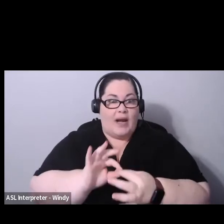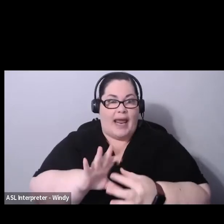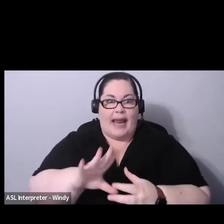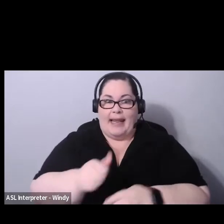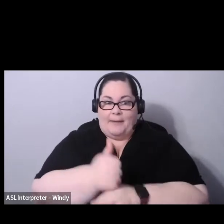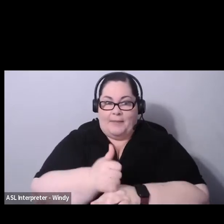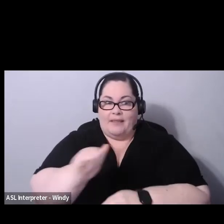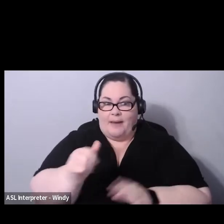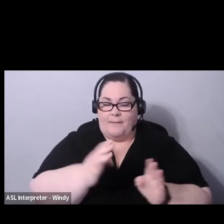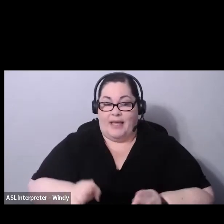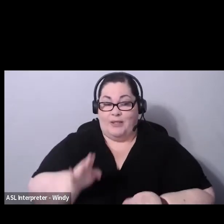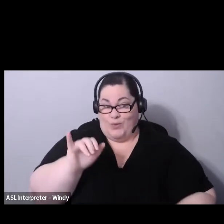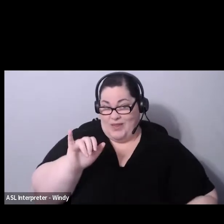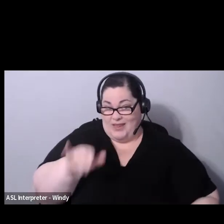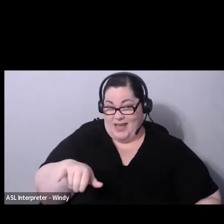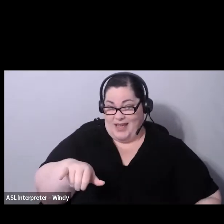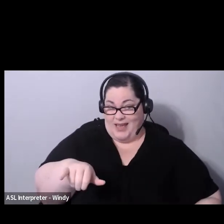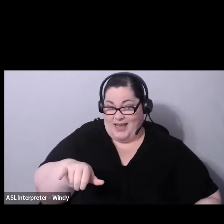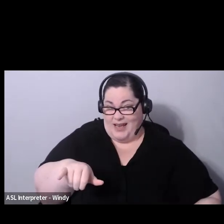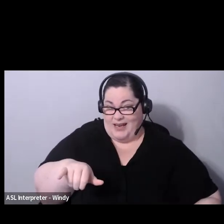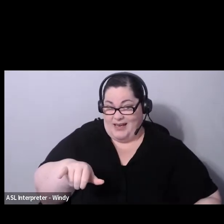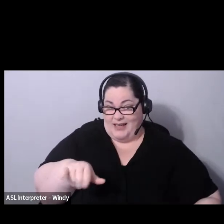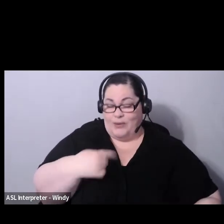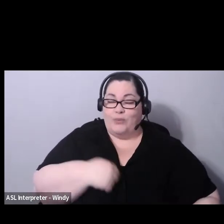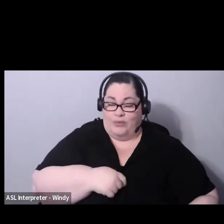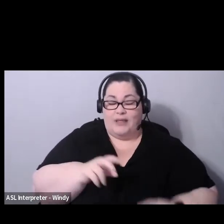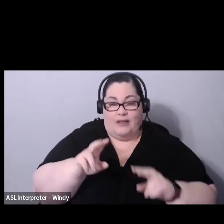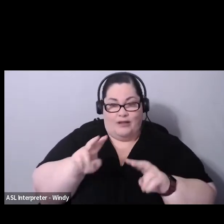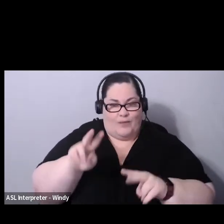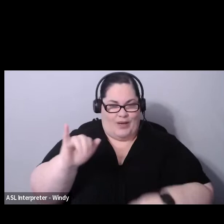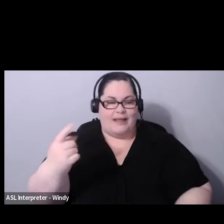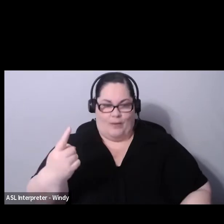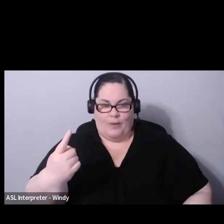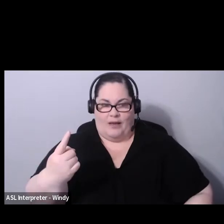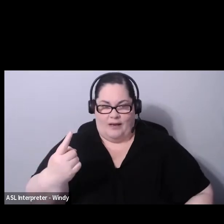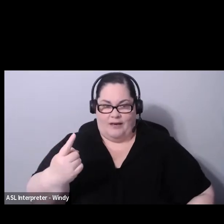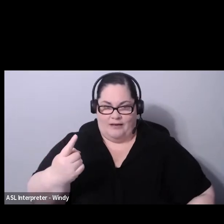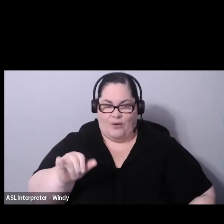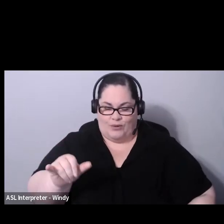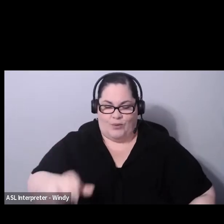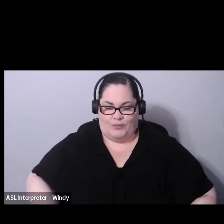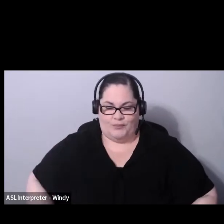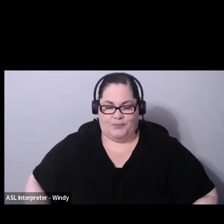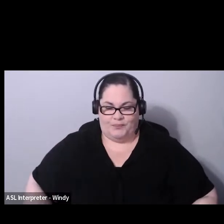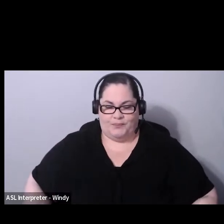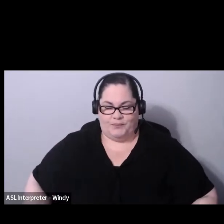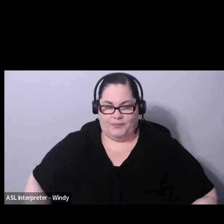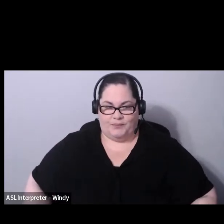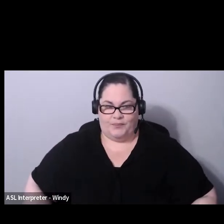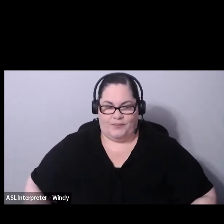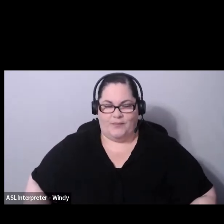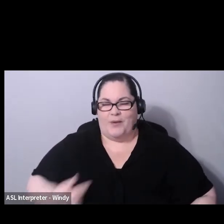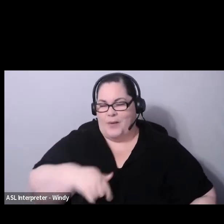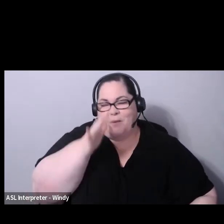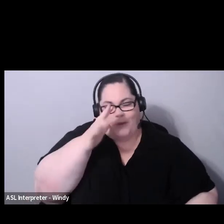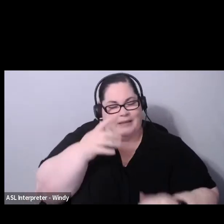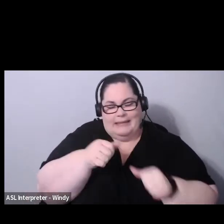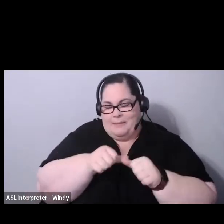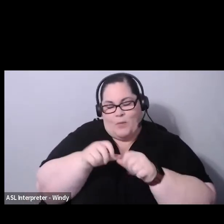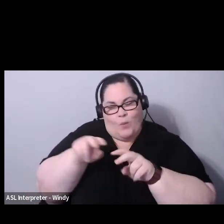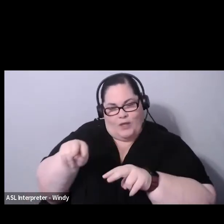we look forward to this one also. So I'll be keeping an eye on